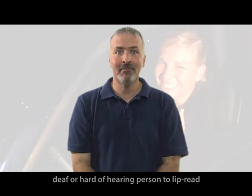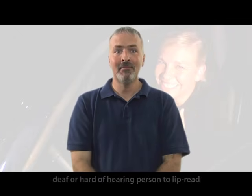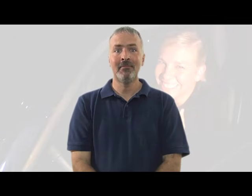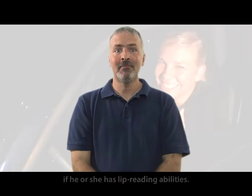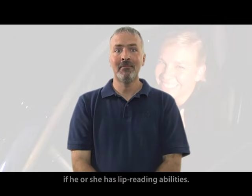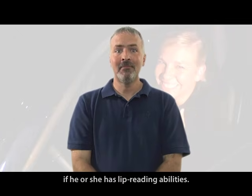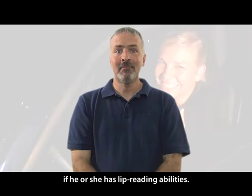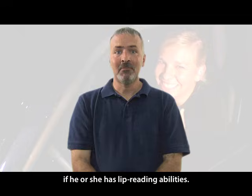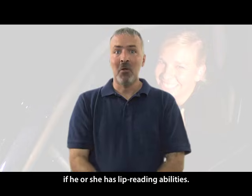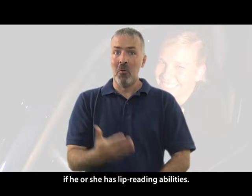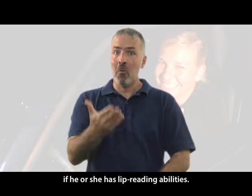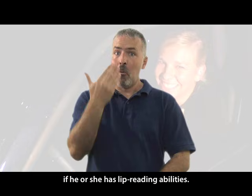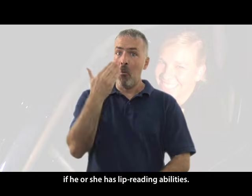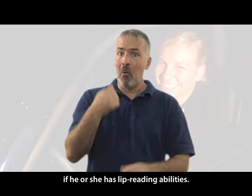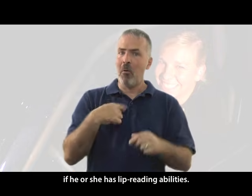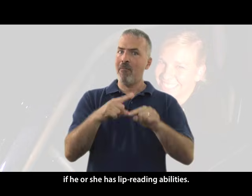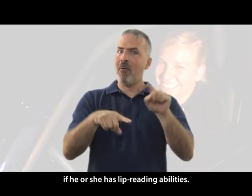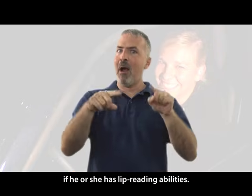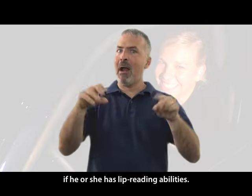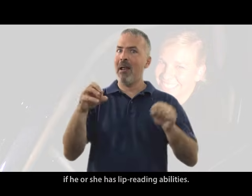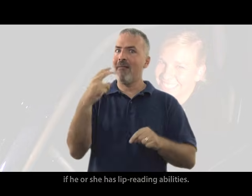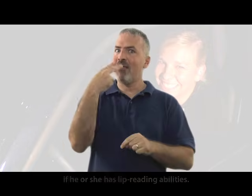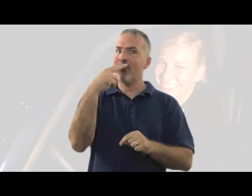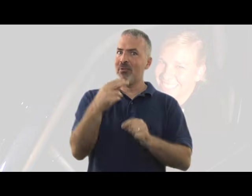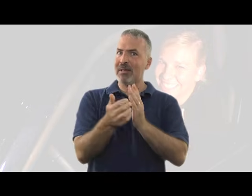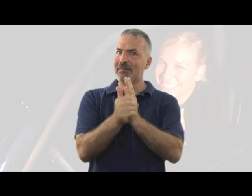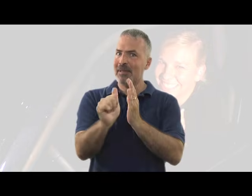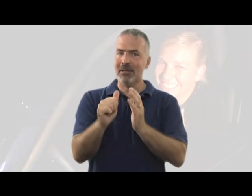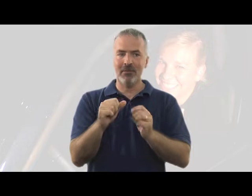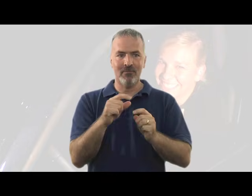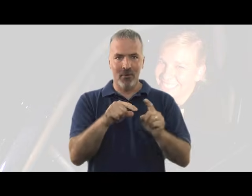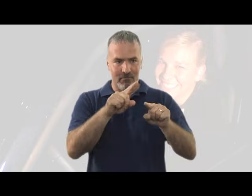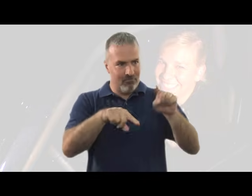if he or she has lip reading abilities.